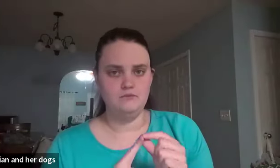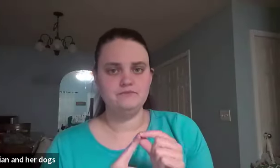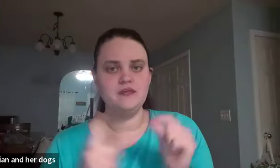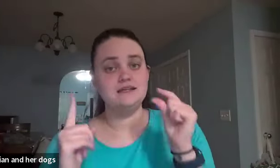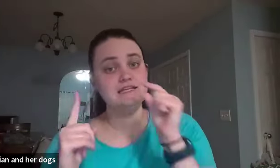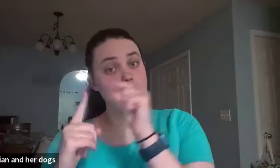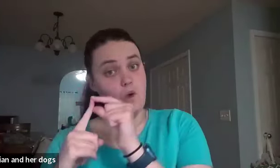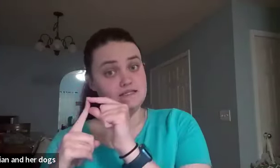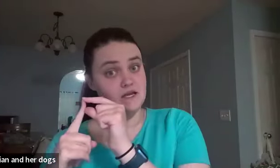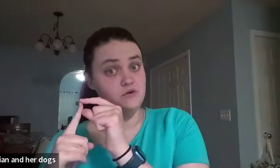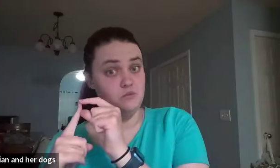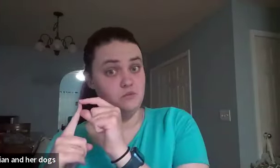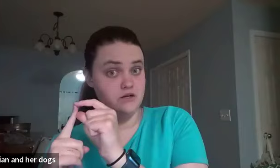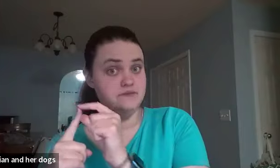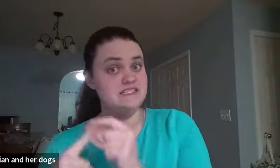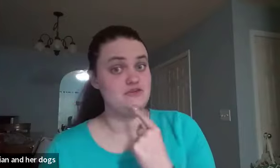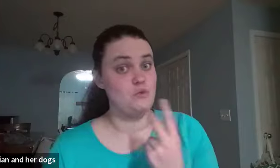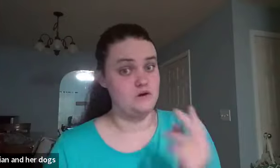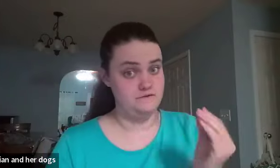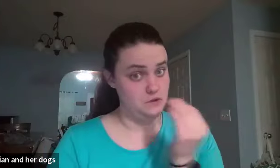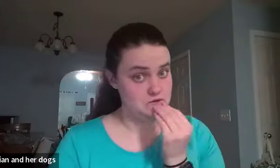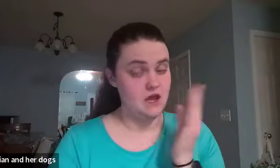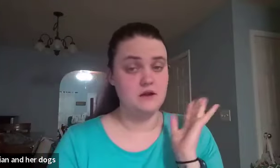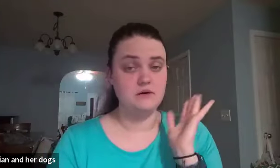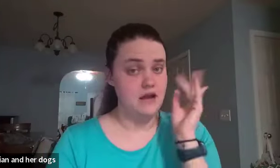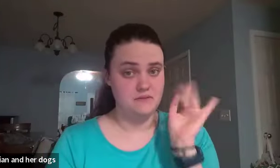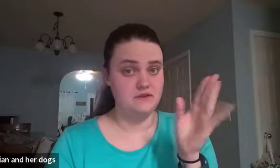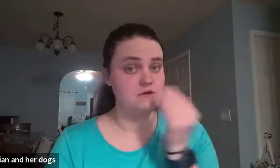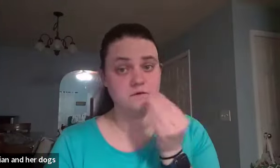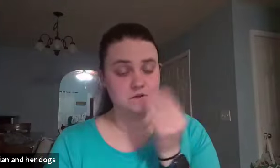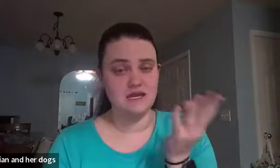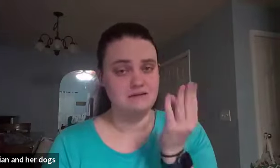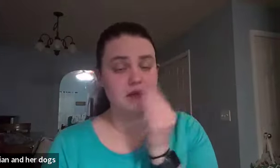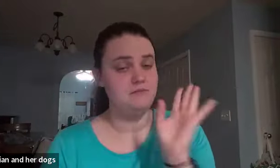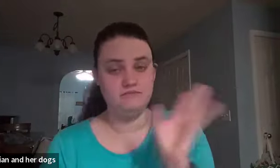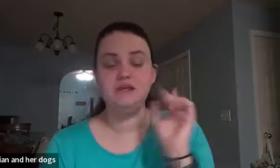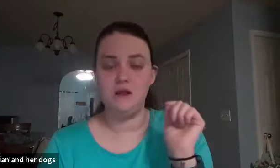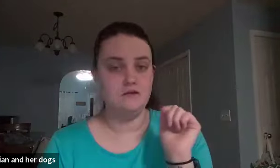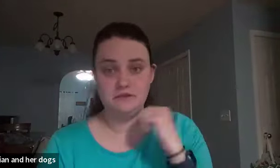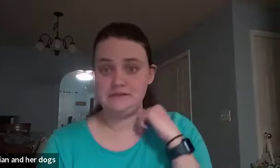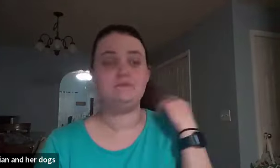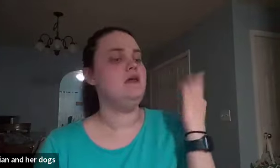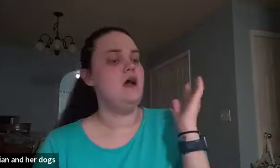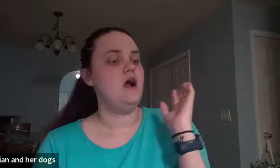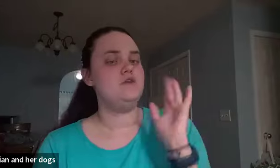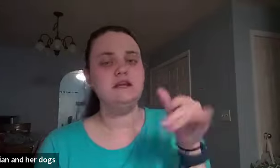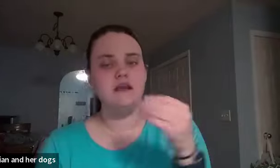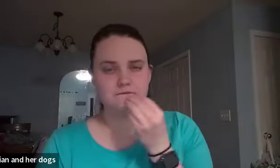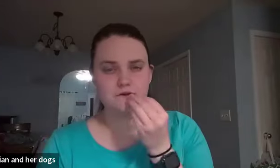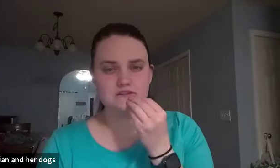Wow. I signed words, but said the word foods. I don't know what happened there. Foods. I'm being all over the place. Are there any kind of food